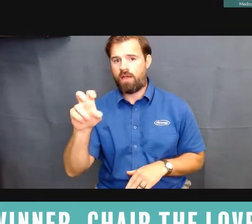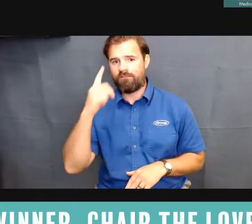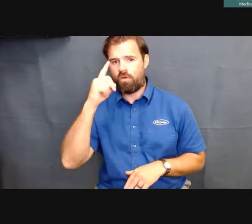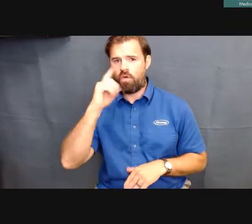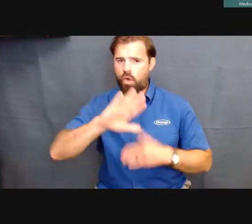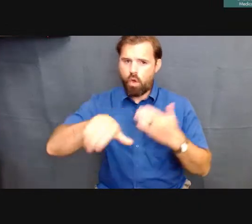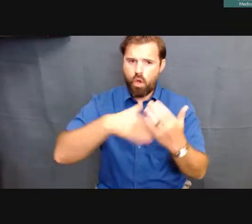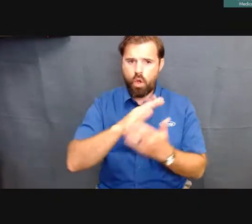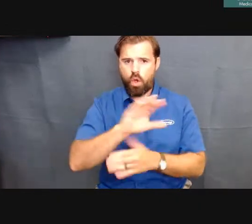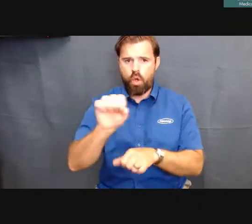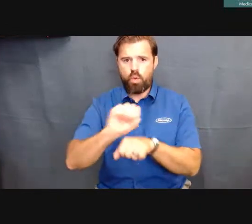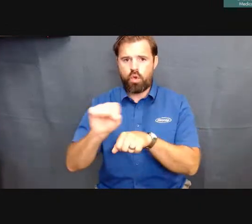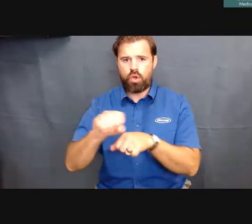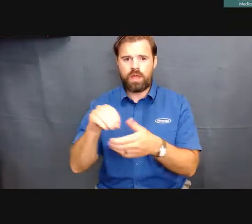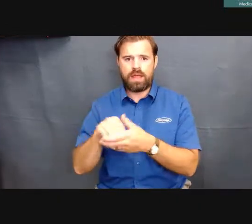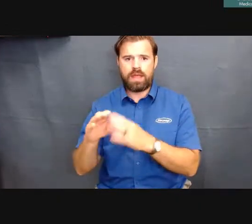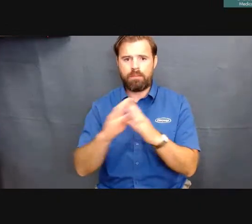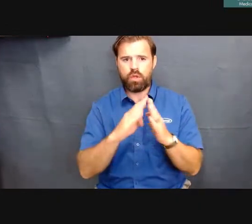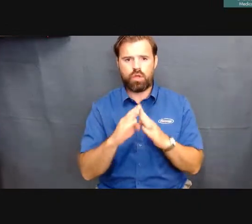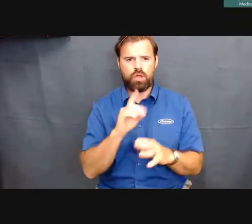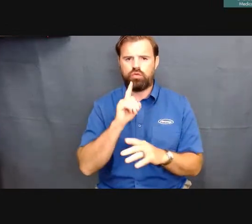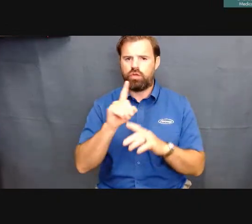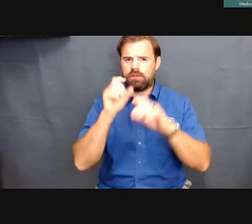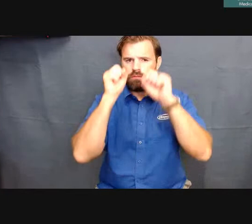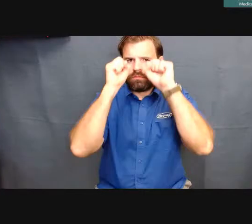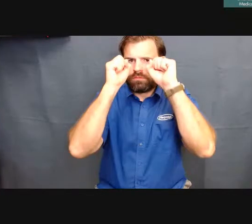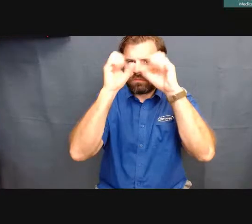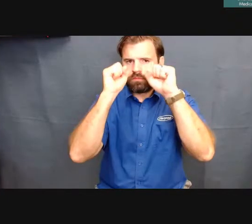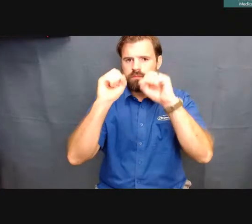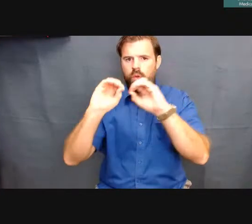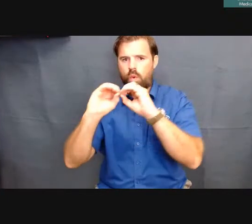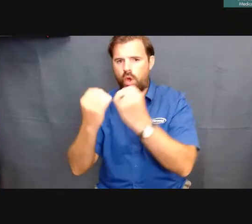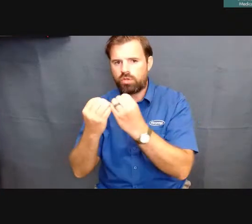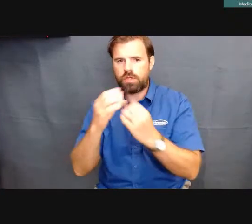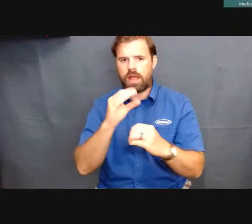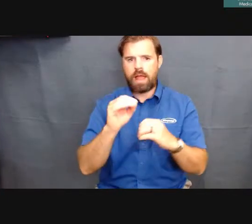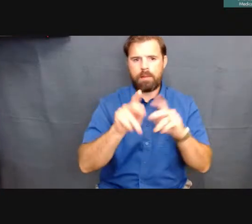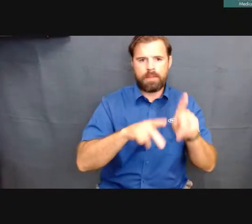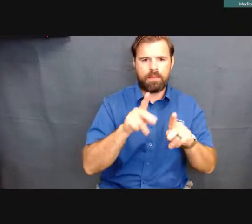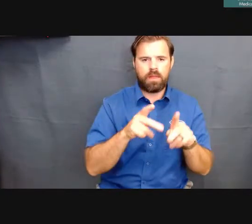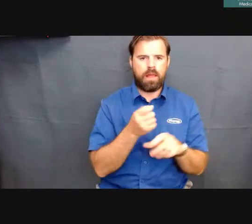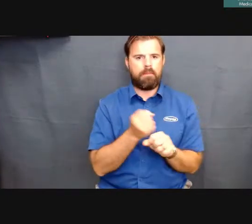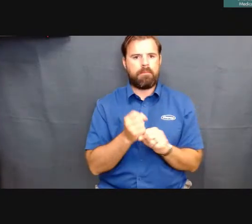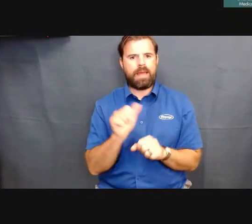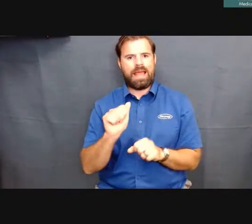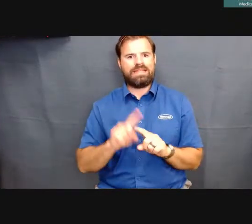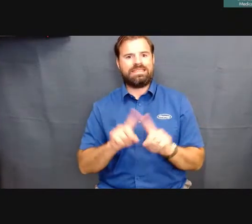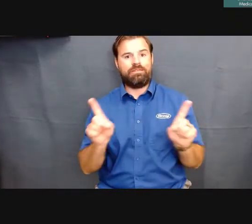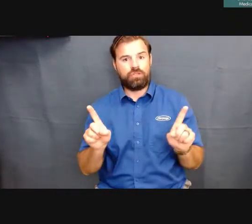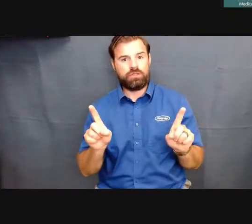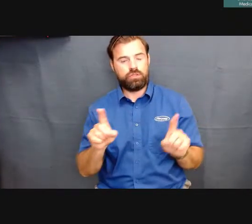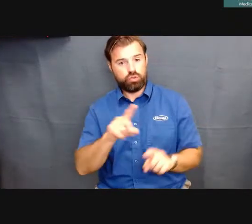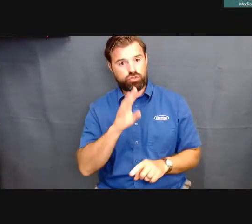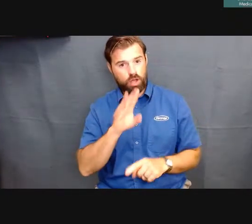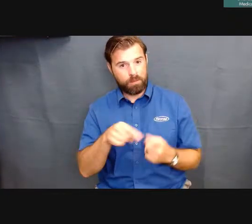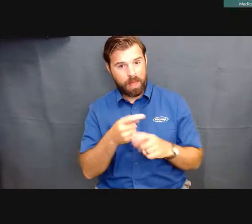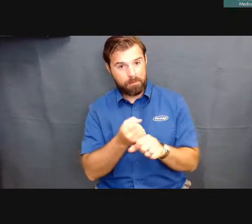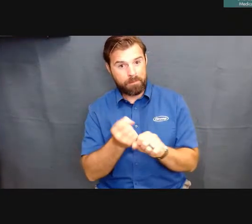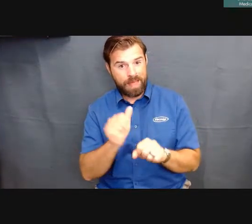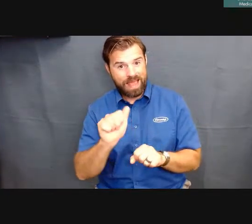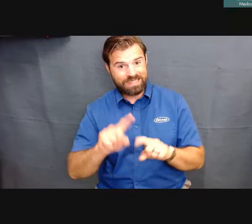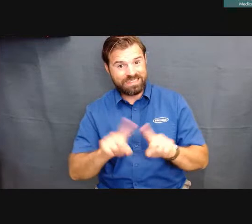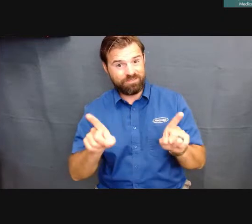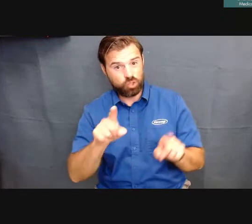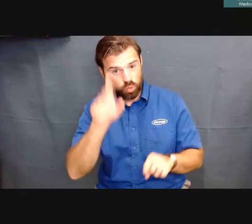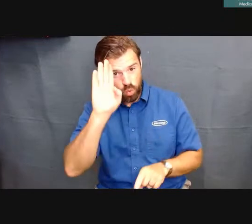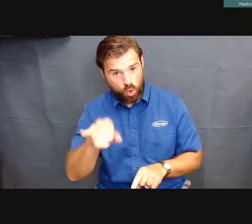It's so amazing to see such incredible people and organizations really making a difference. Talking about making a difference, did you know that